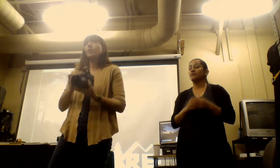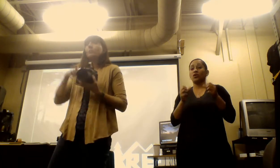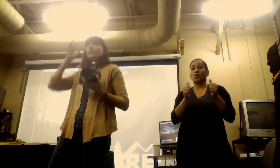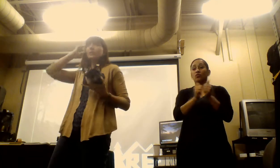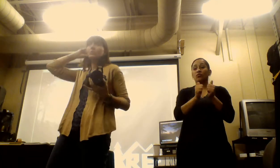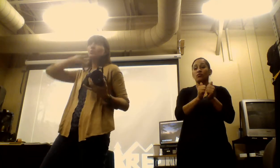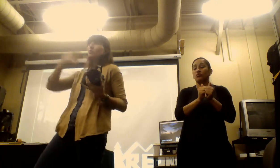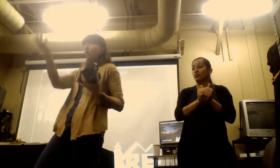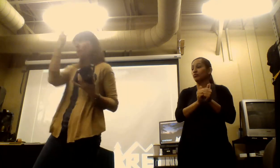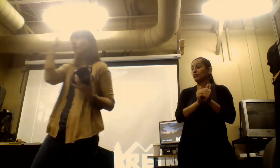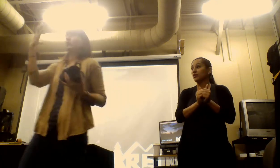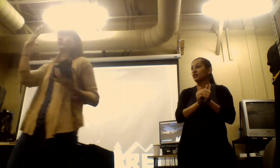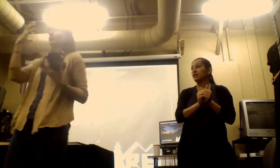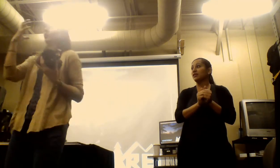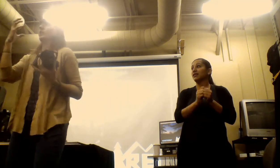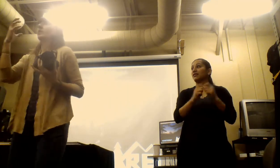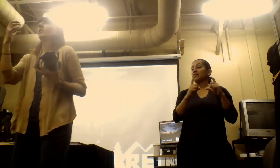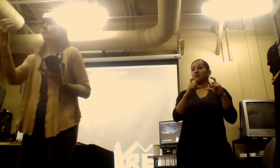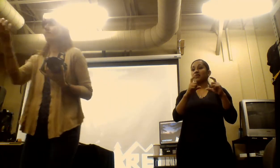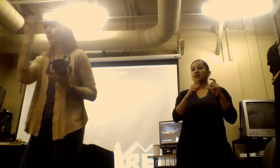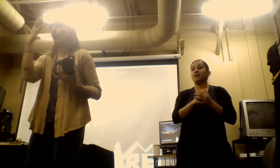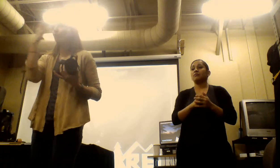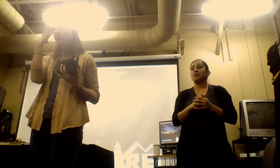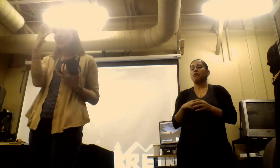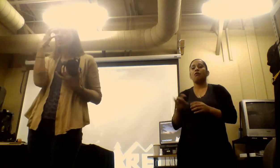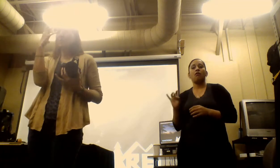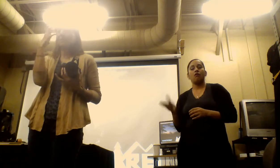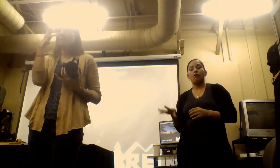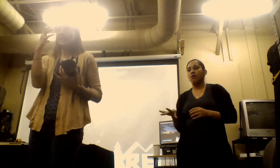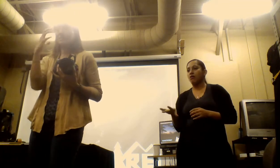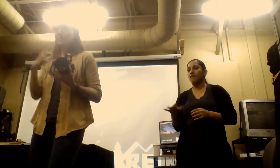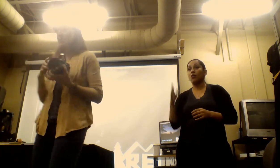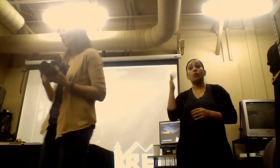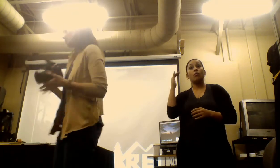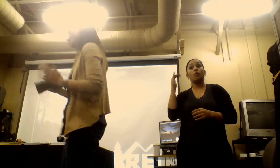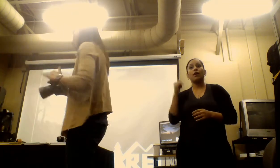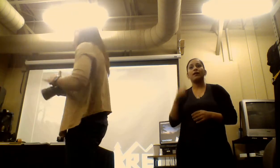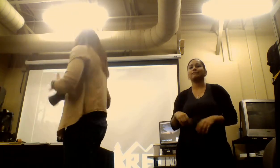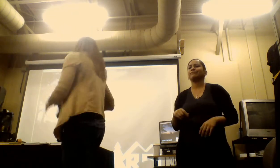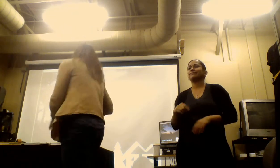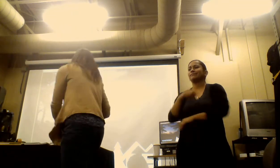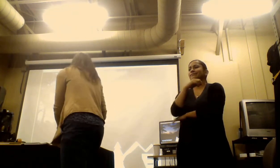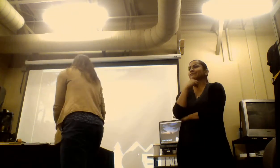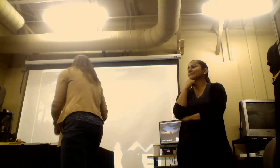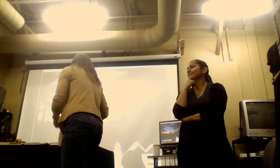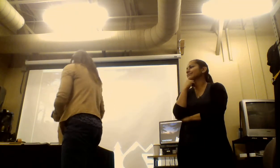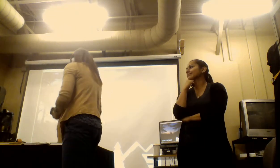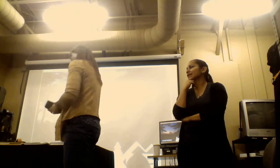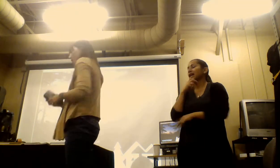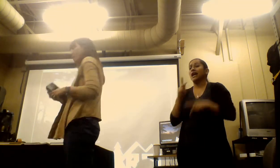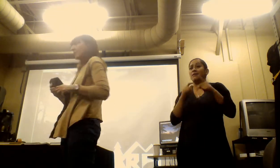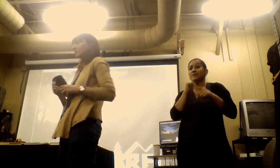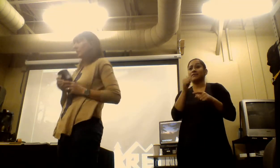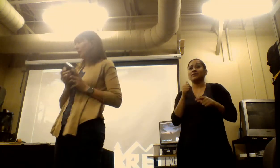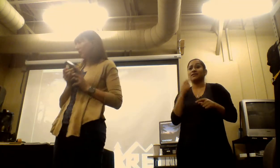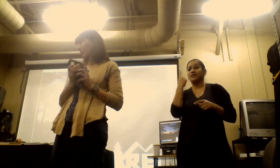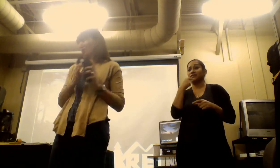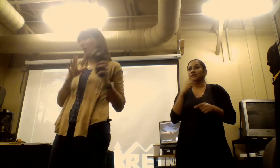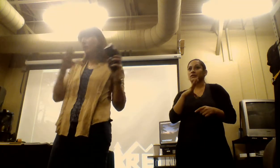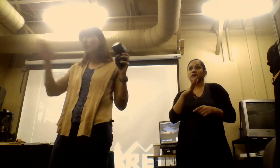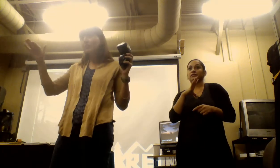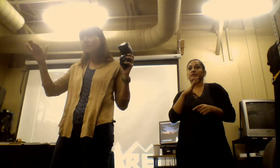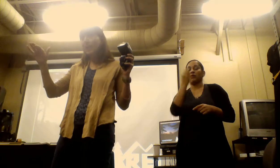awful because nobody looks good, you know, flashed in the face. So what happens is you get back to that